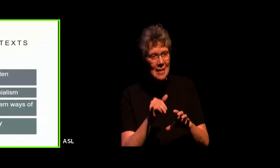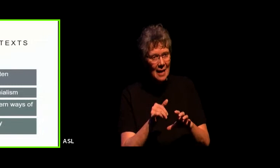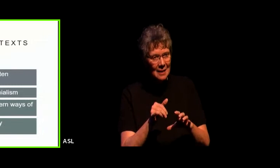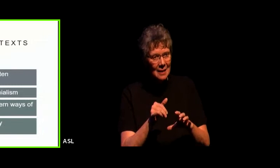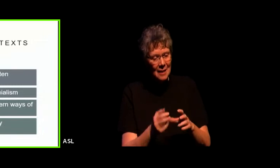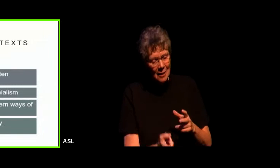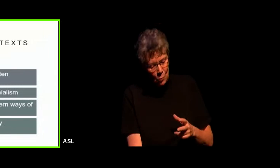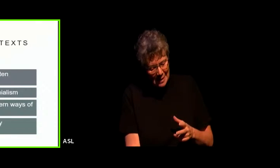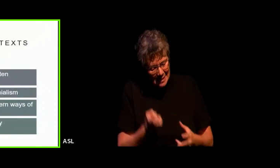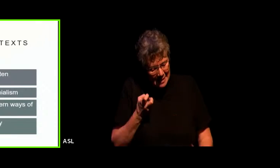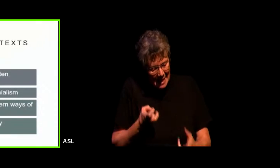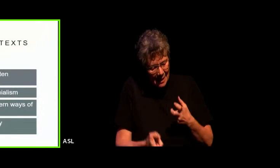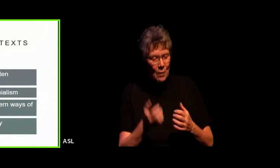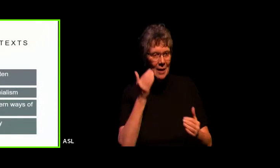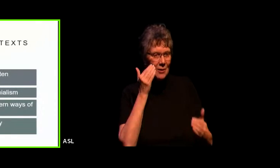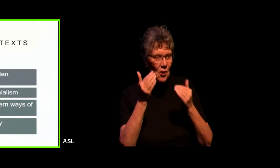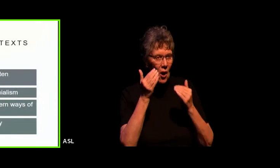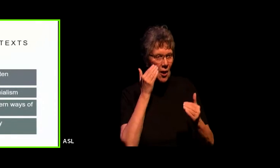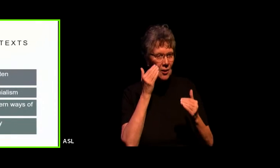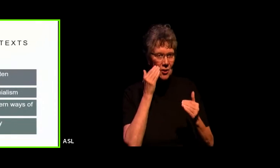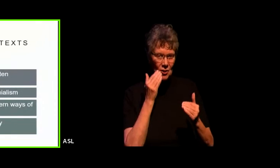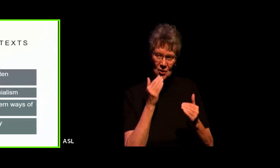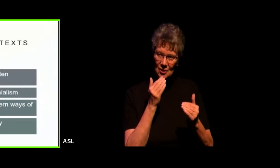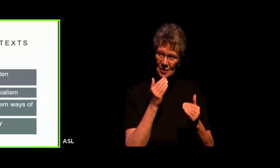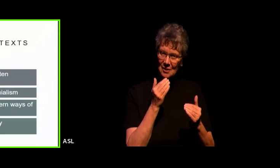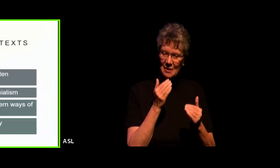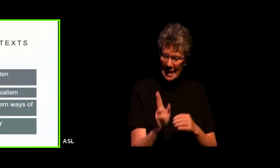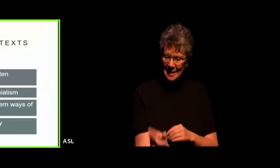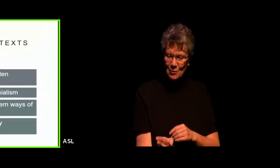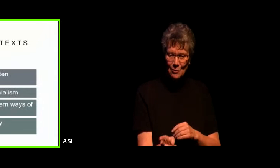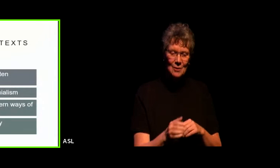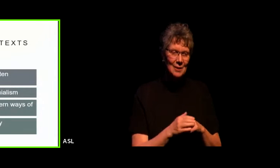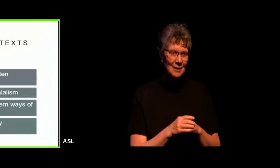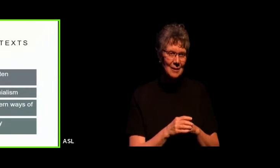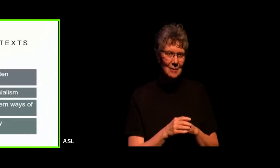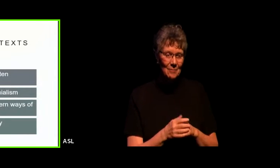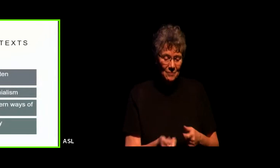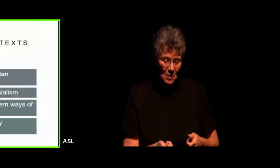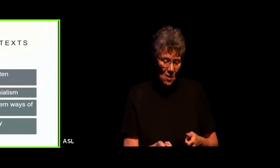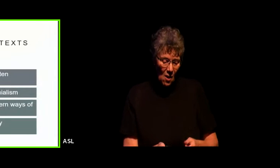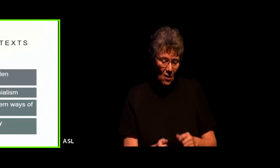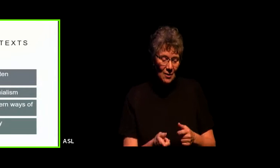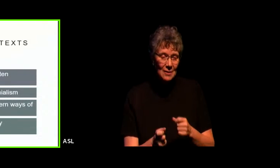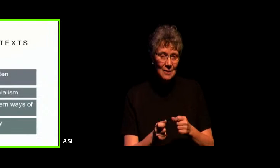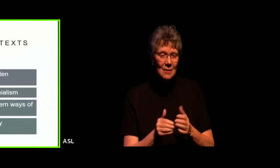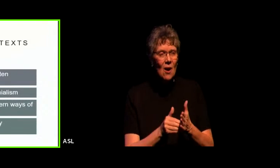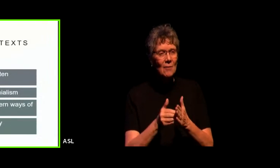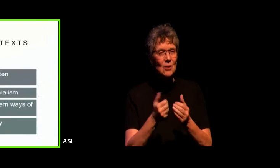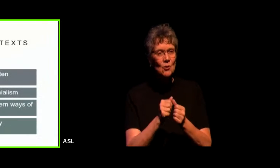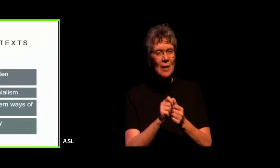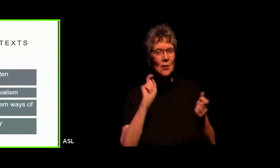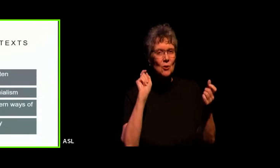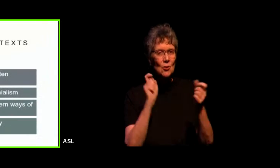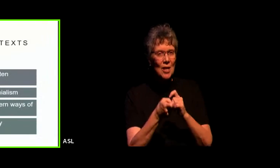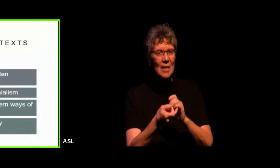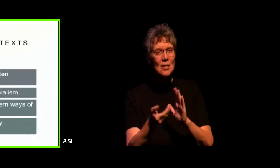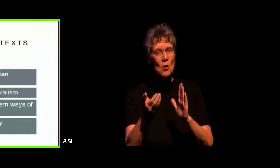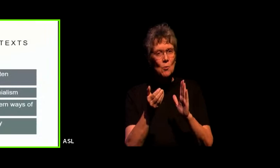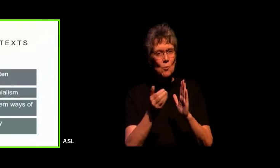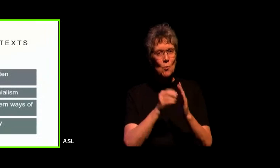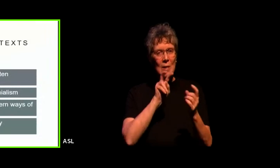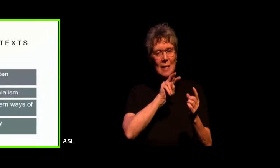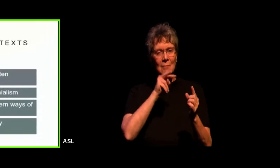The pseudo-archaeology erases that history. And in many ways, archaeology seeks to rewrite Indigenous histories through a lens of